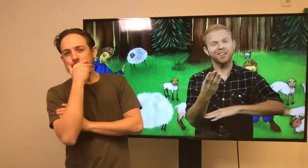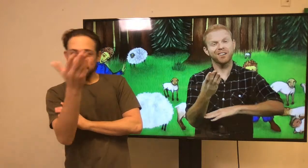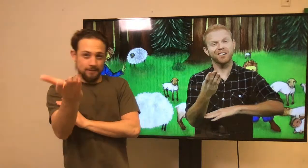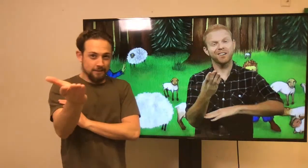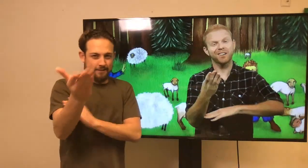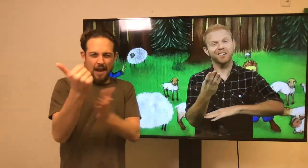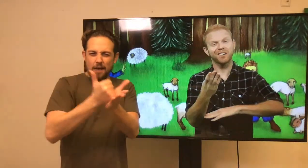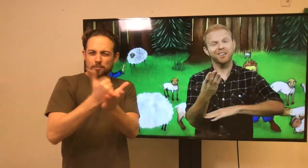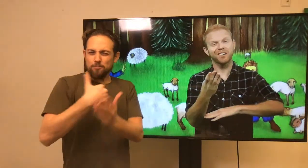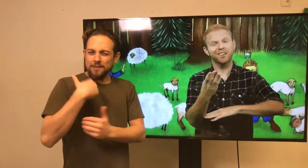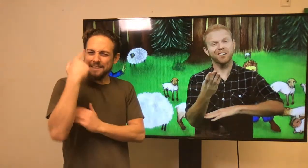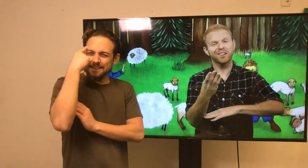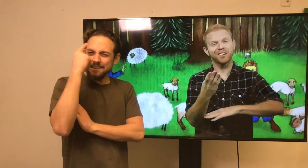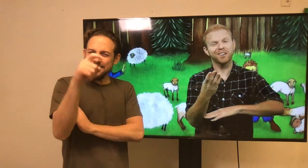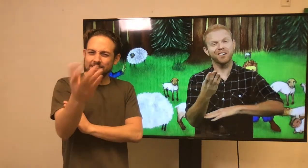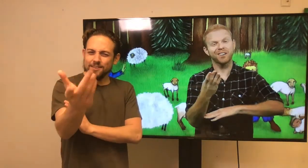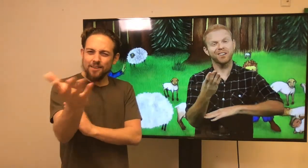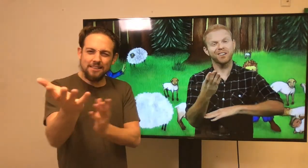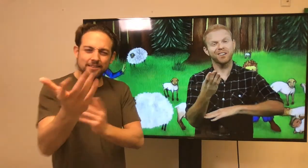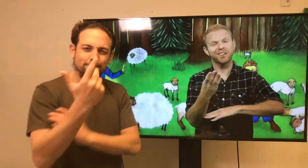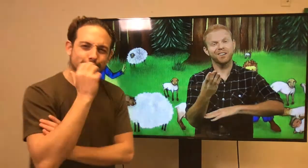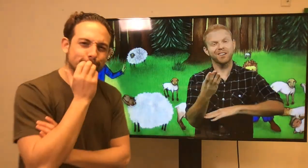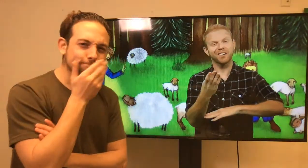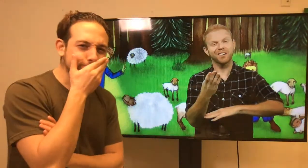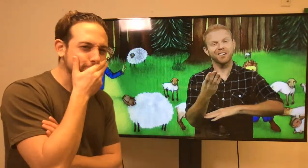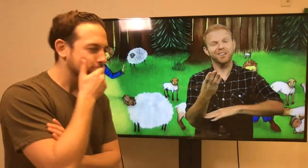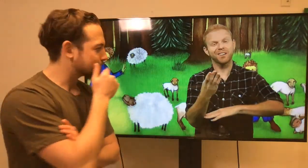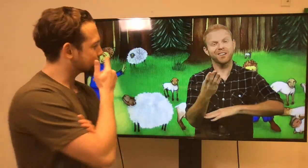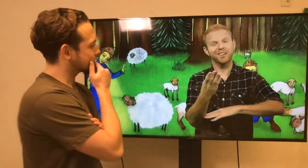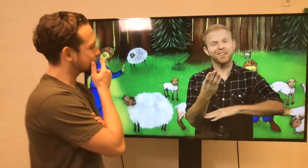some of the others? Help me remember.